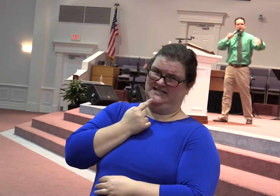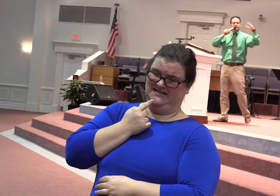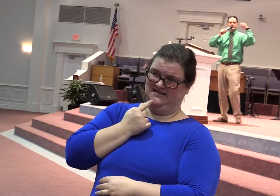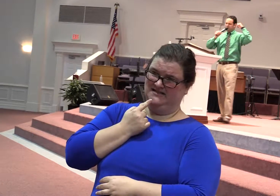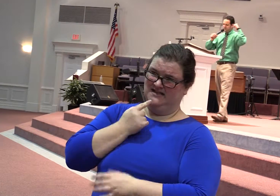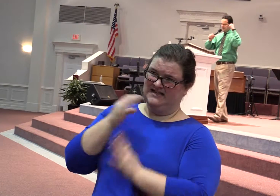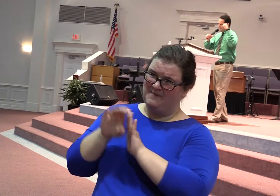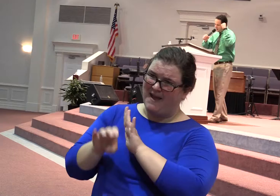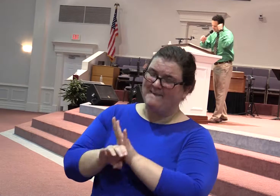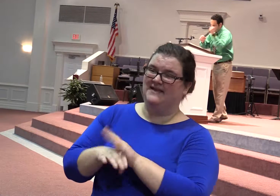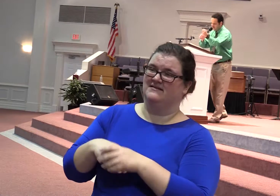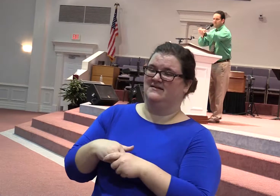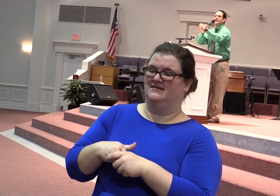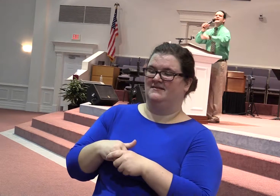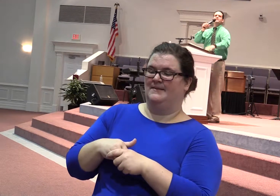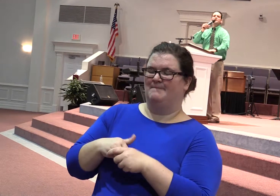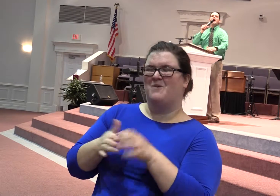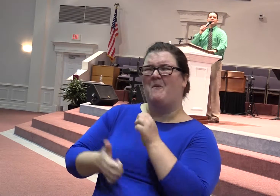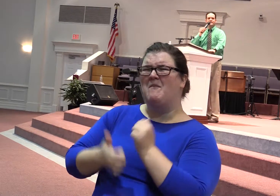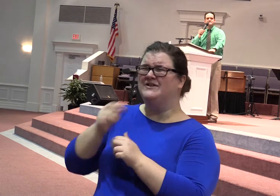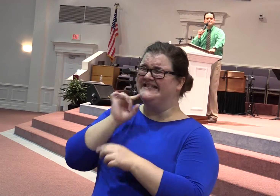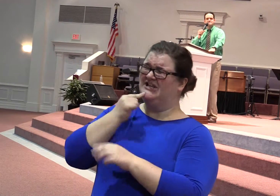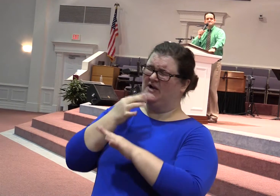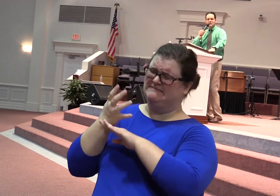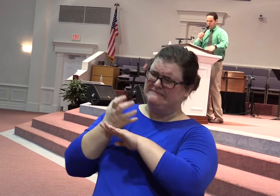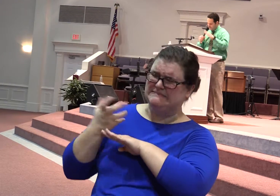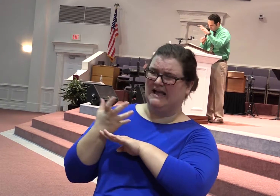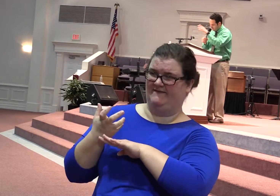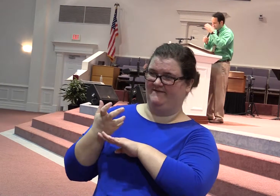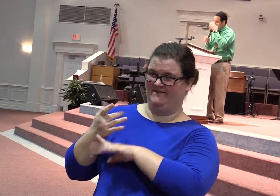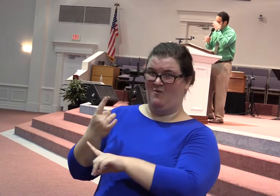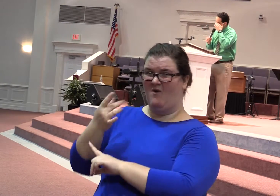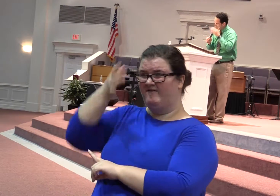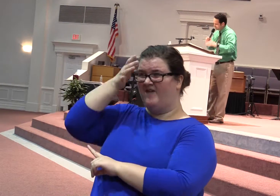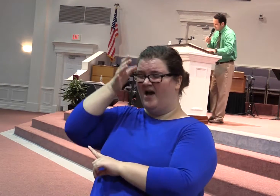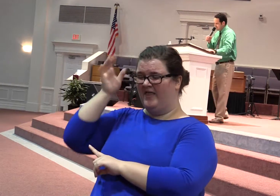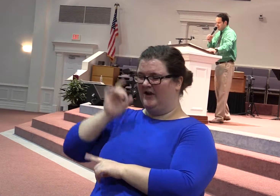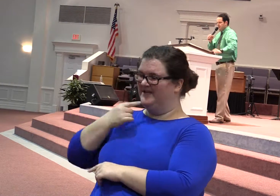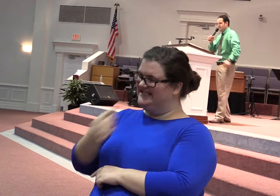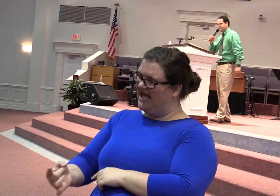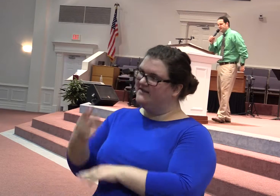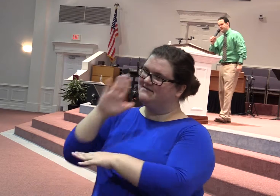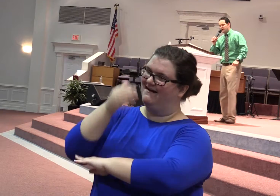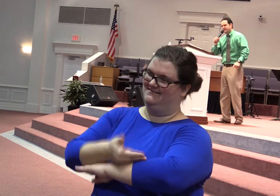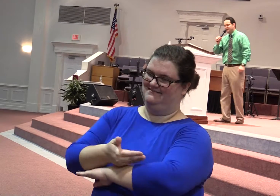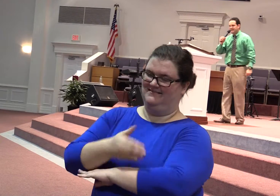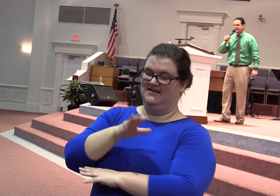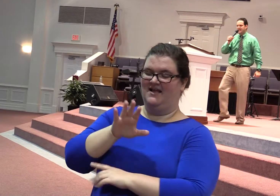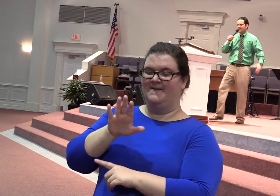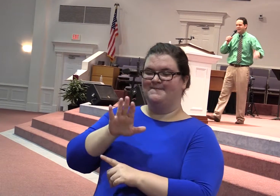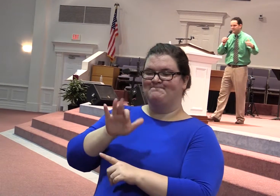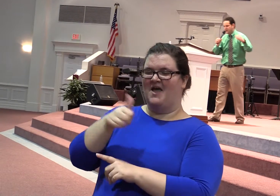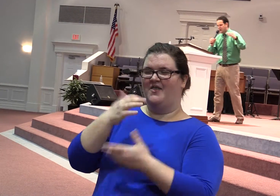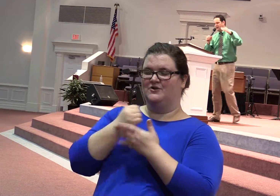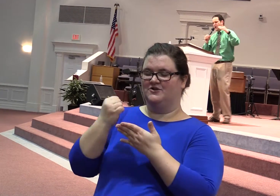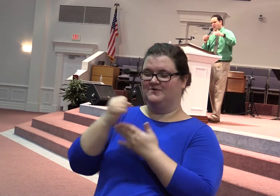and the most serious plea a father will give to his son. In Ephesians 2:19, he declared,